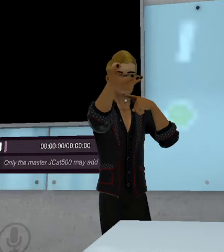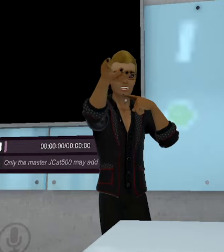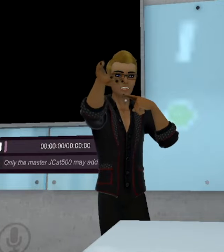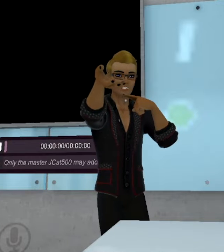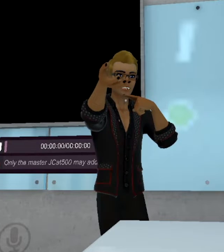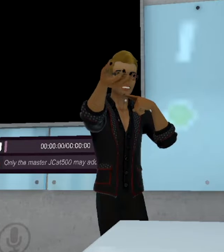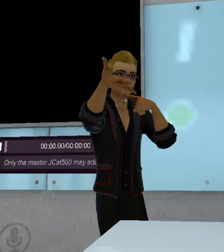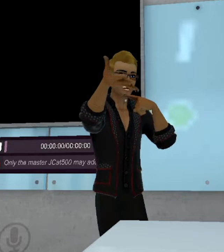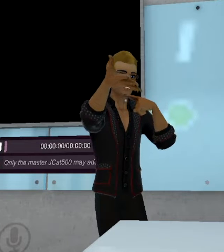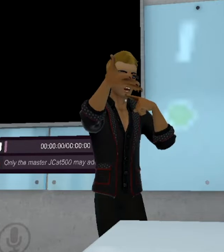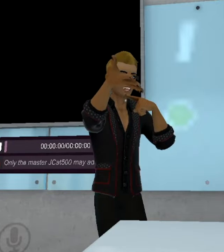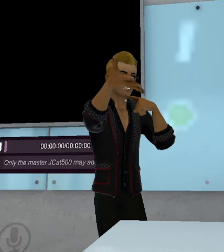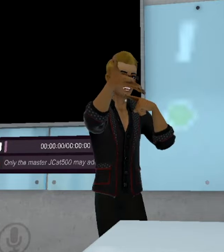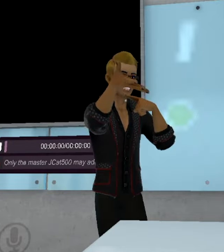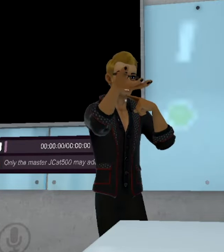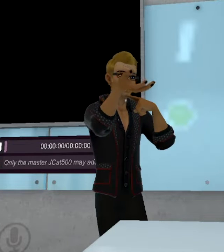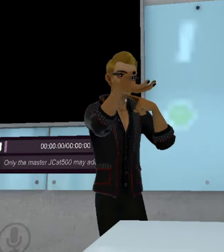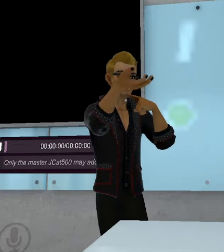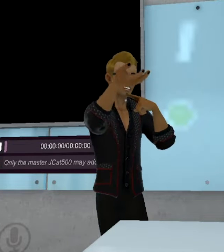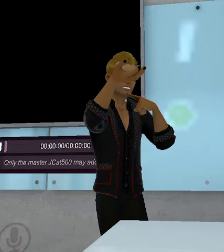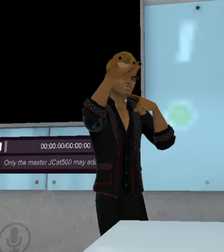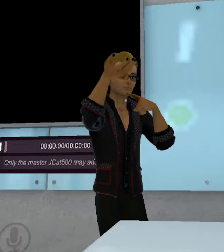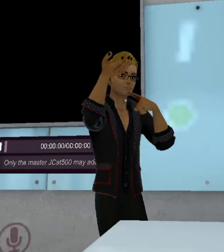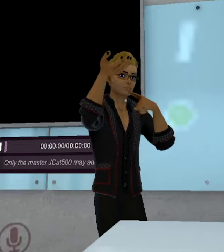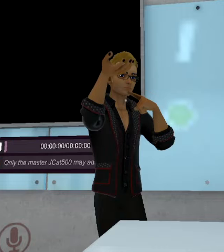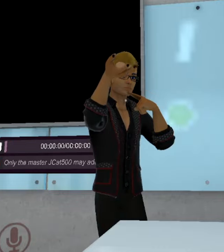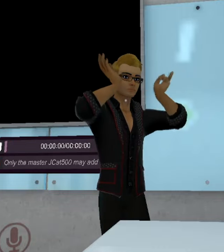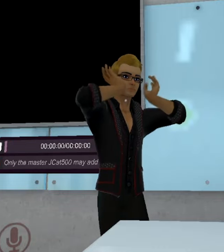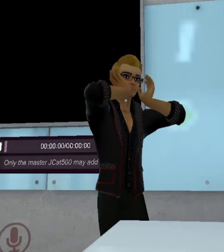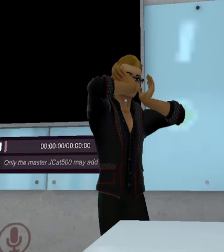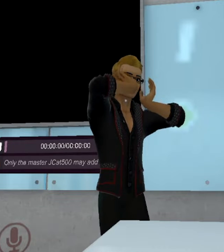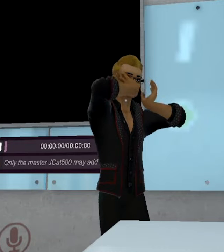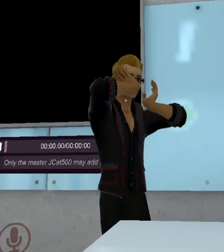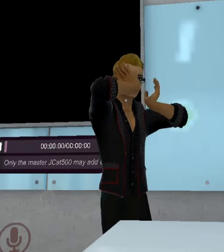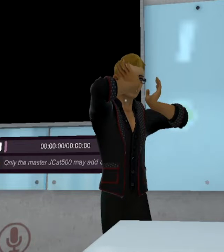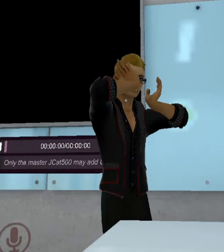that could explain why he acts out, because he has no